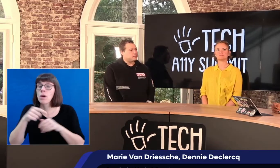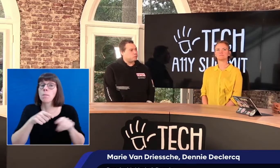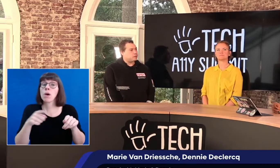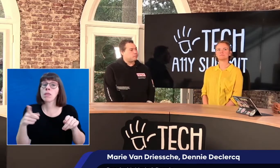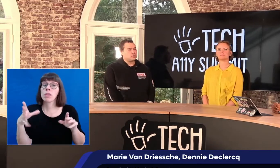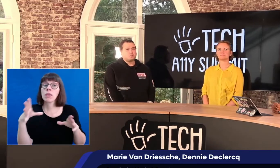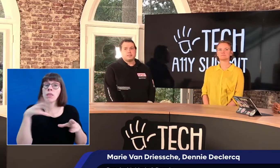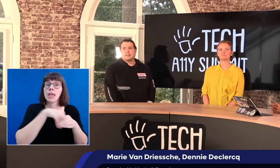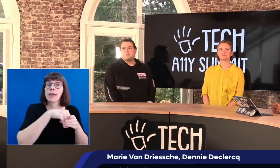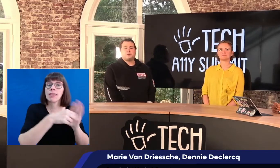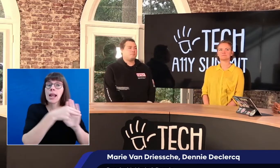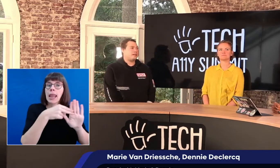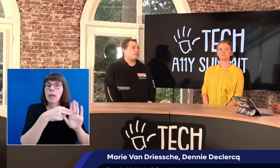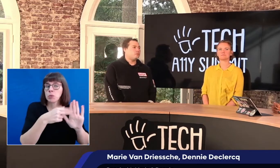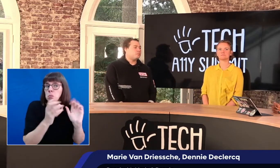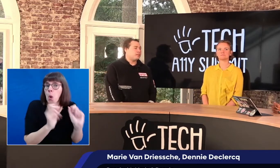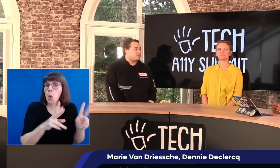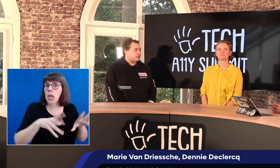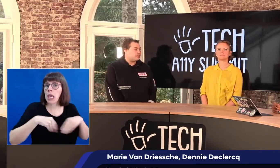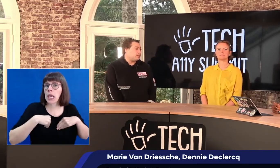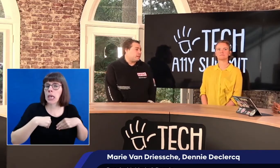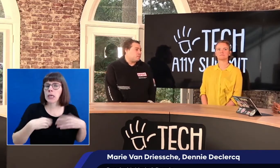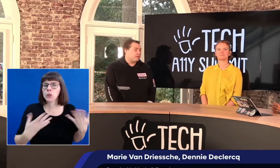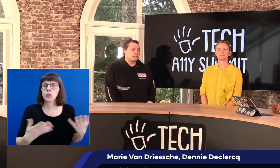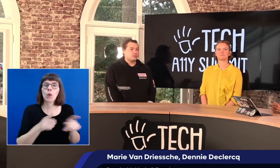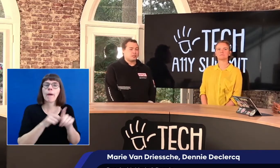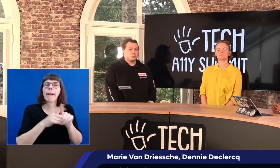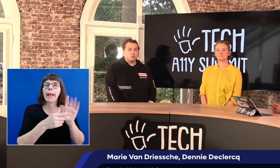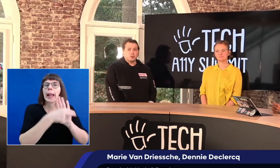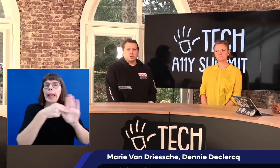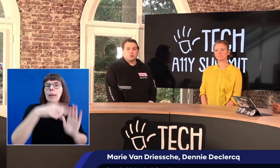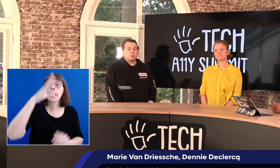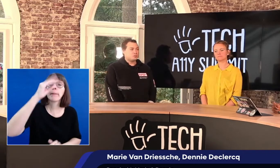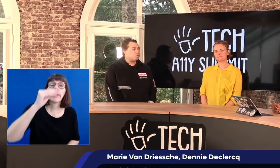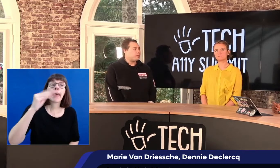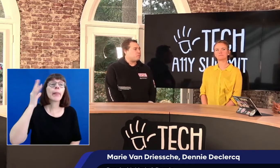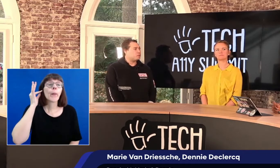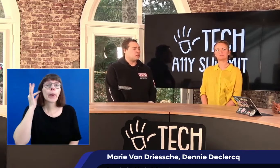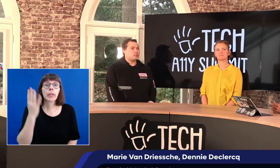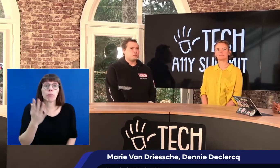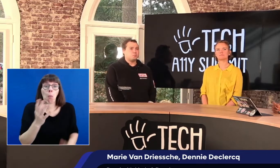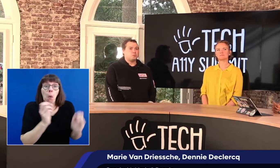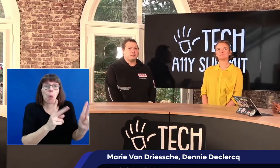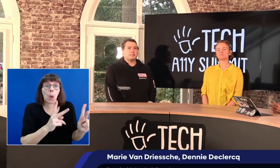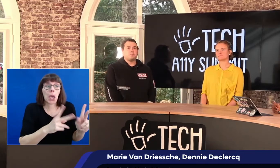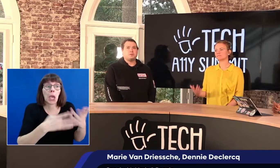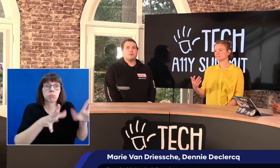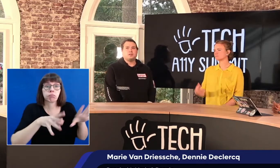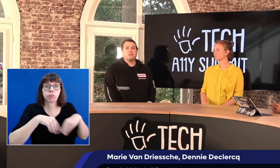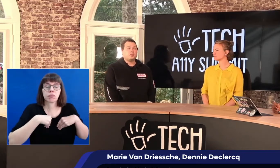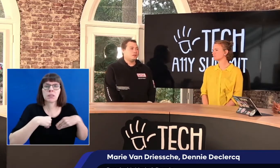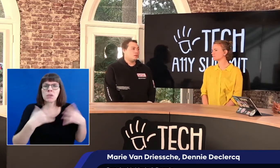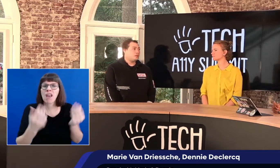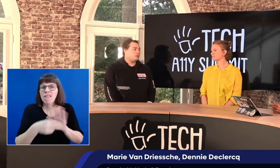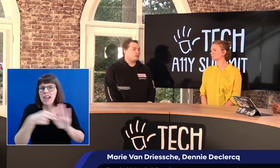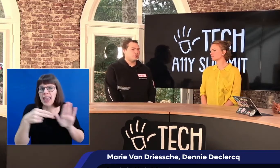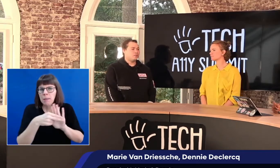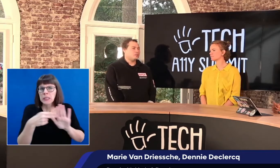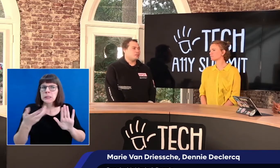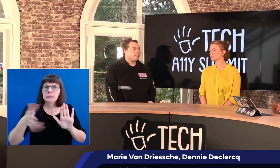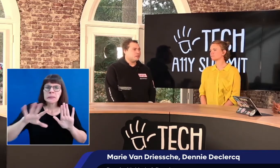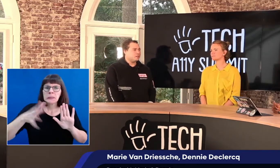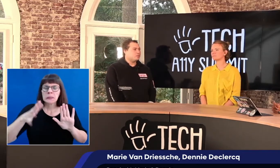I think some labels, for example, man, woman is a label. It's not taboo. But some labels are taboo. For example,